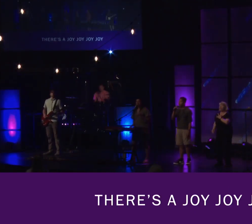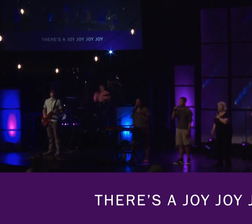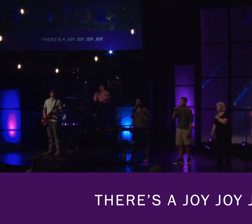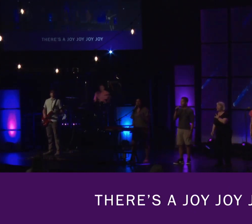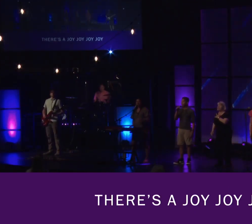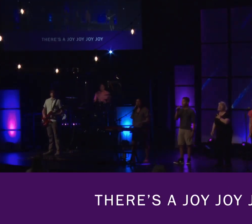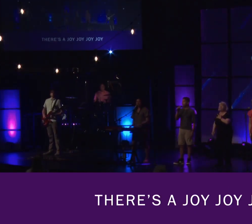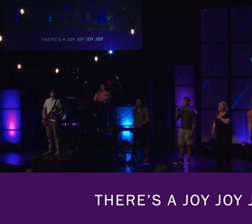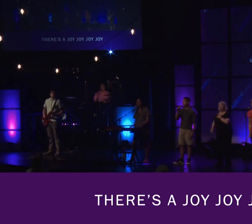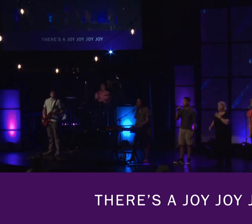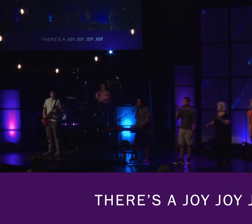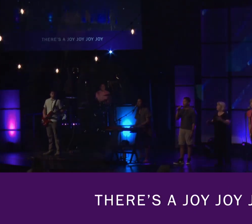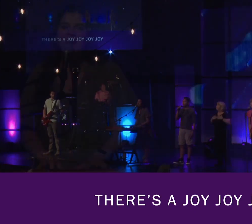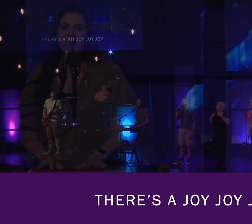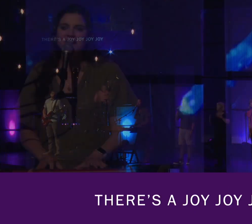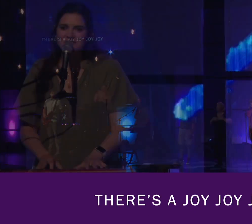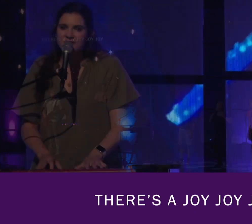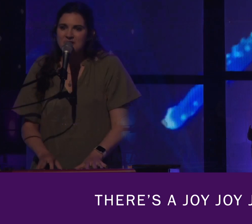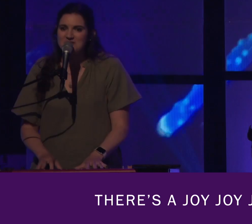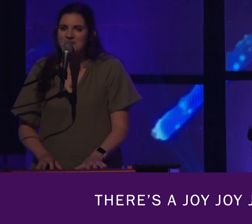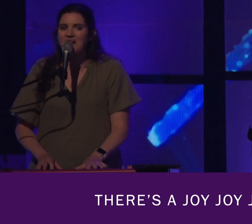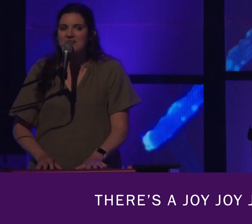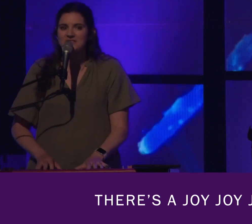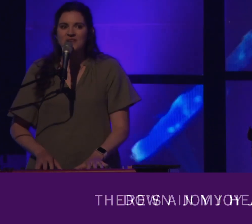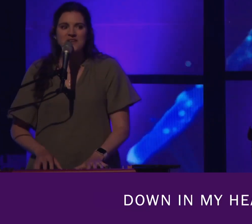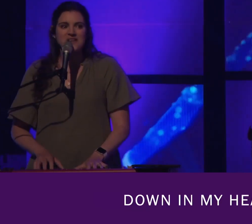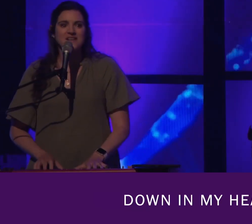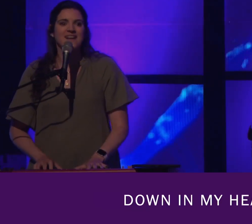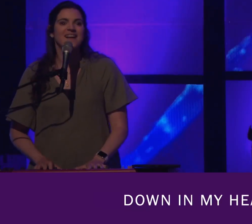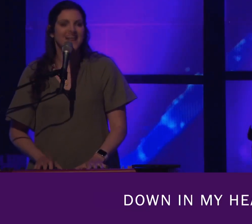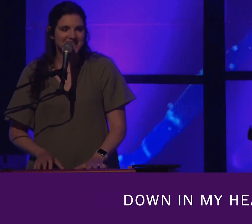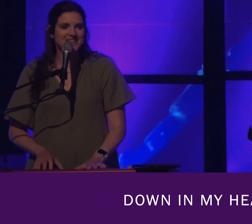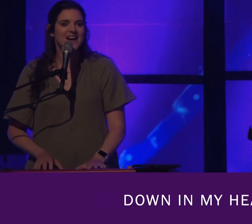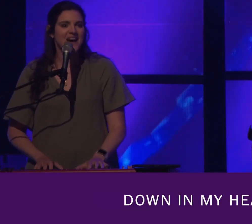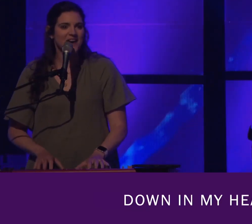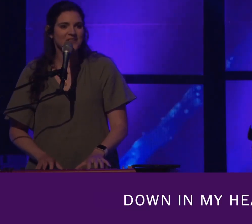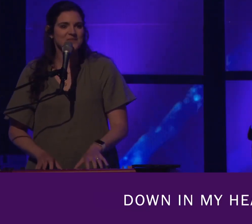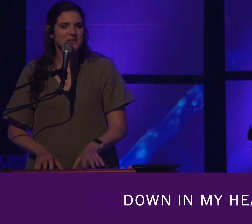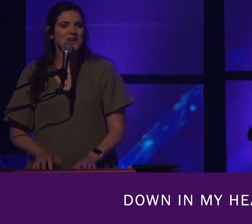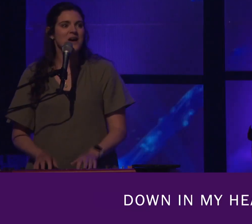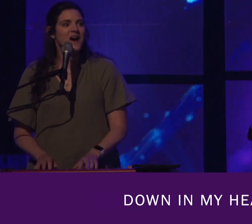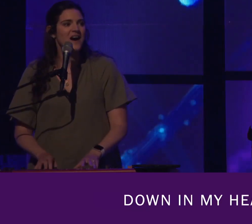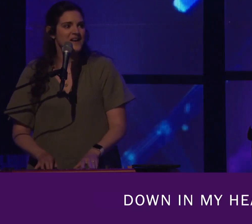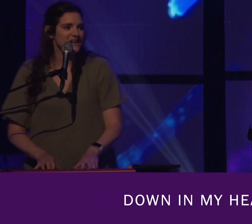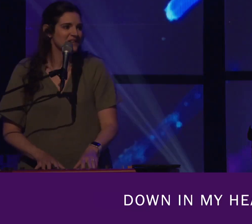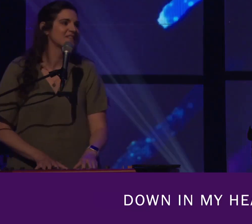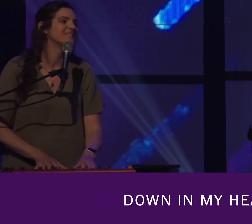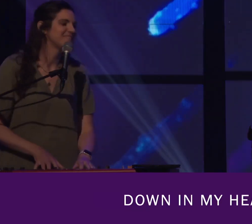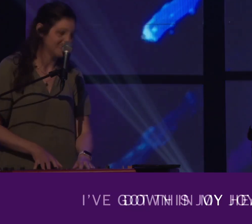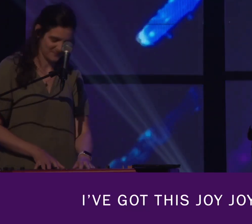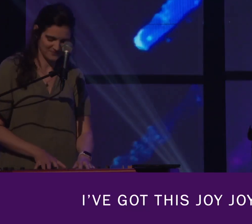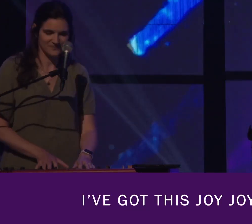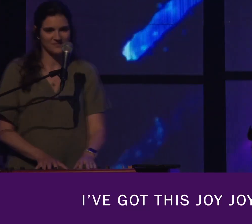heart. There's a joy, joy, joy, joy down in my heart.